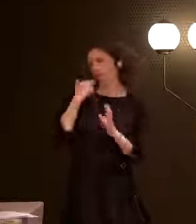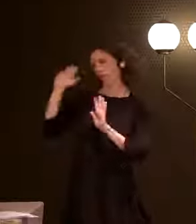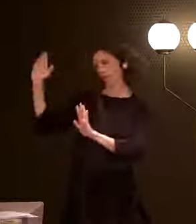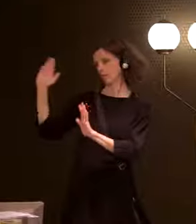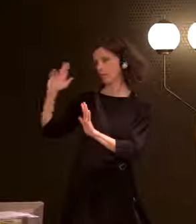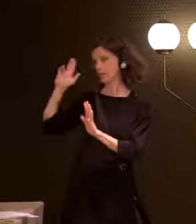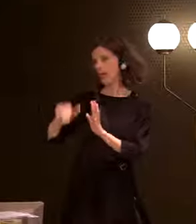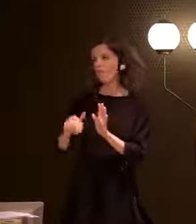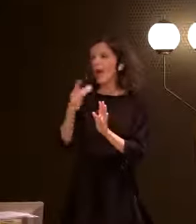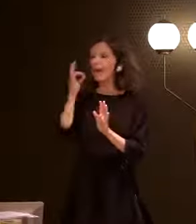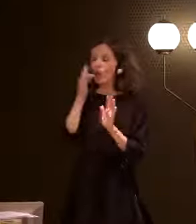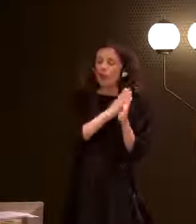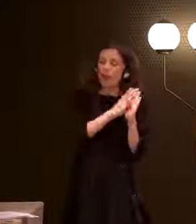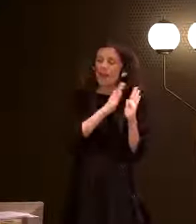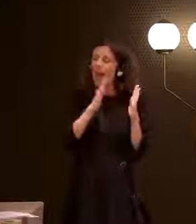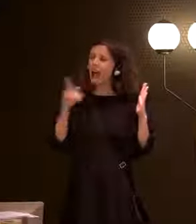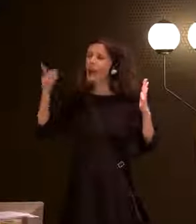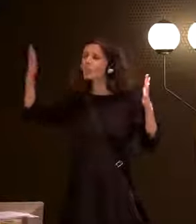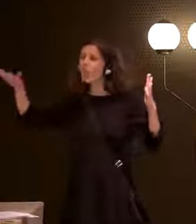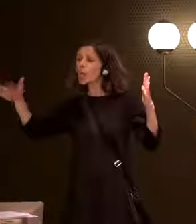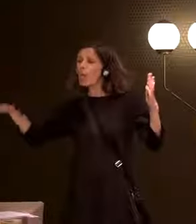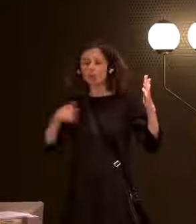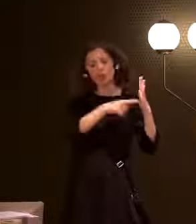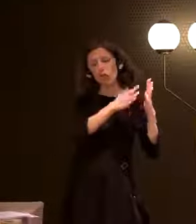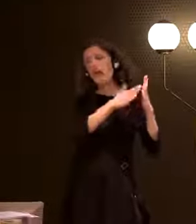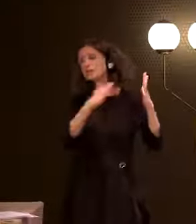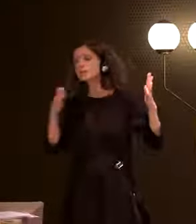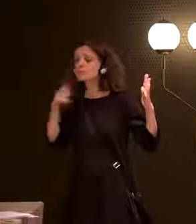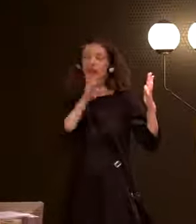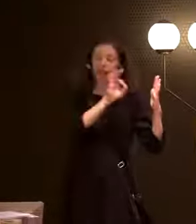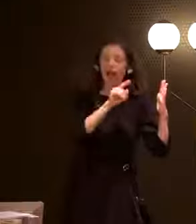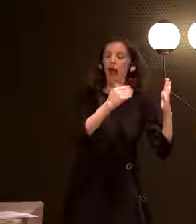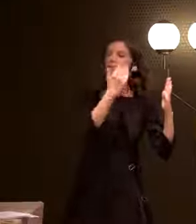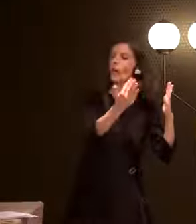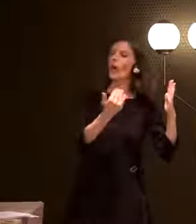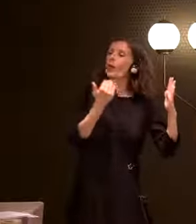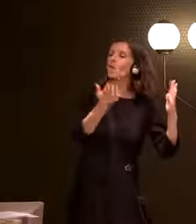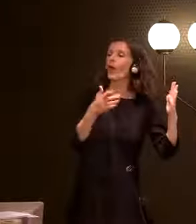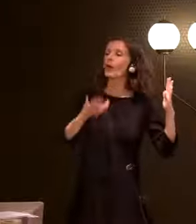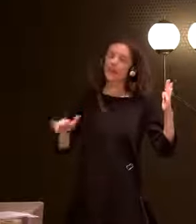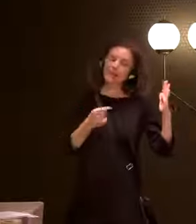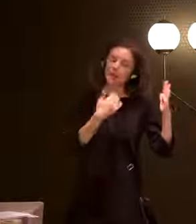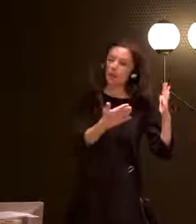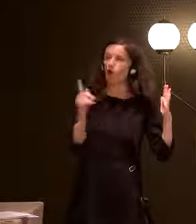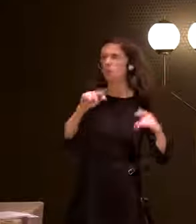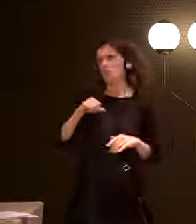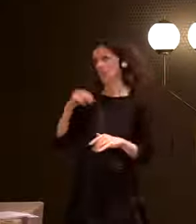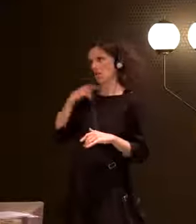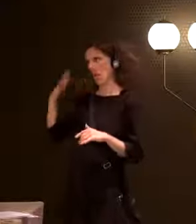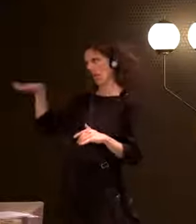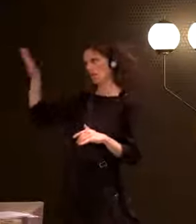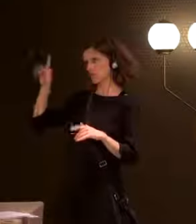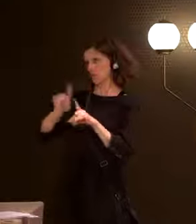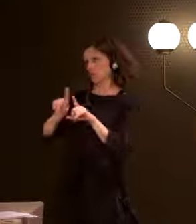or word problems that you can either find or create and integrate Christmas vocabulary that you want them to